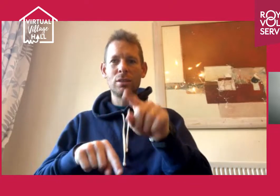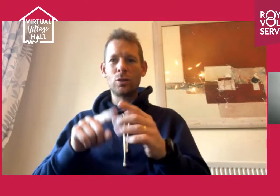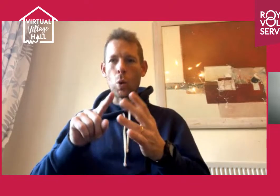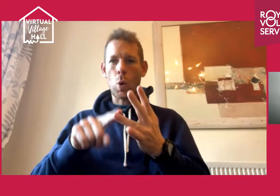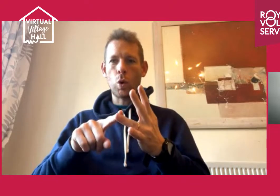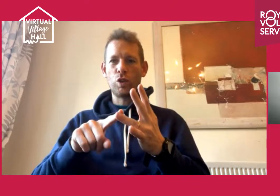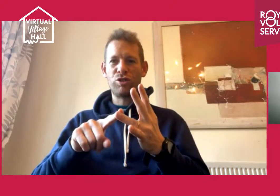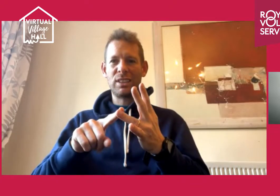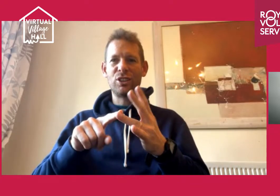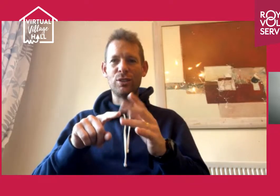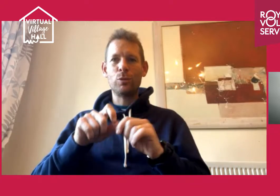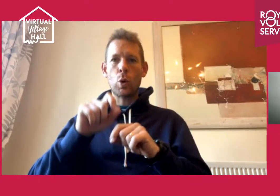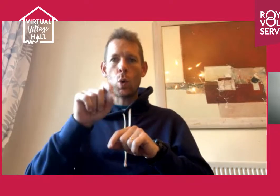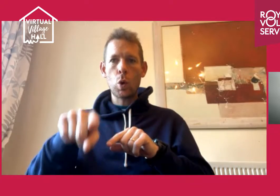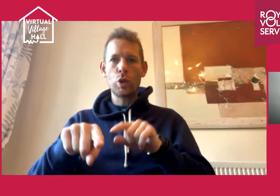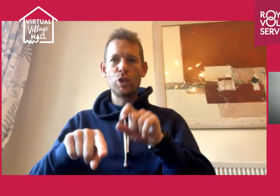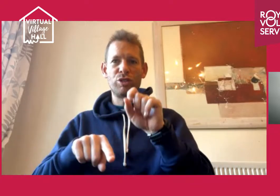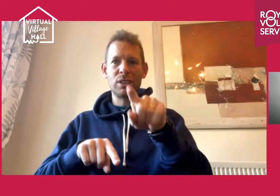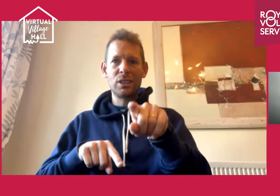Ostrich. Ostrich.